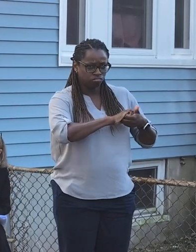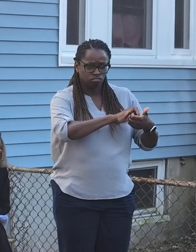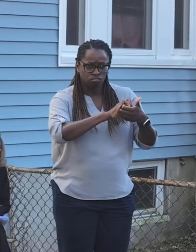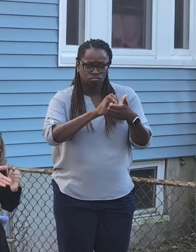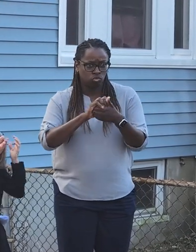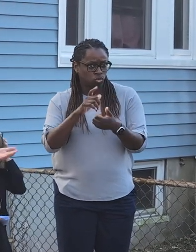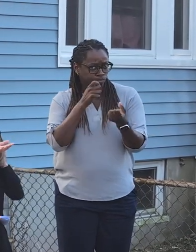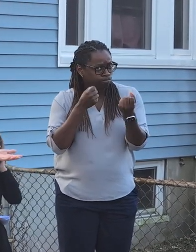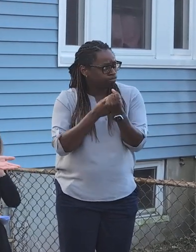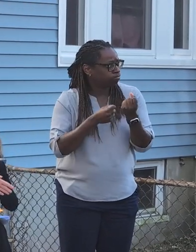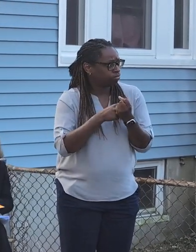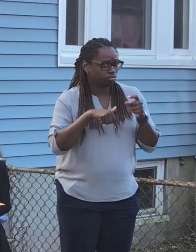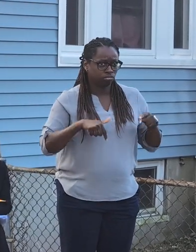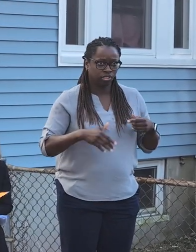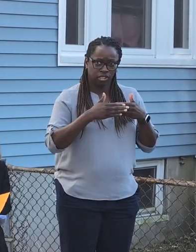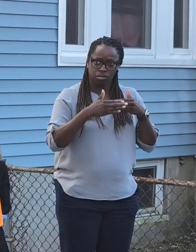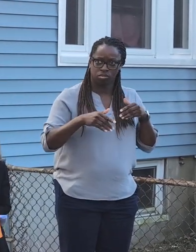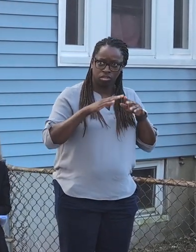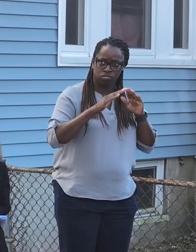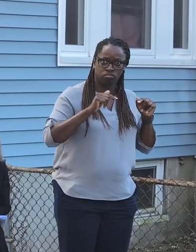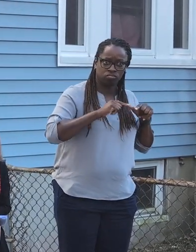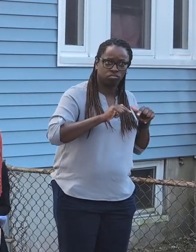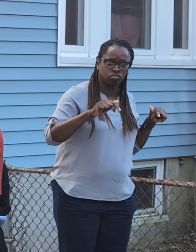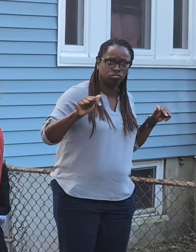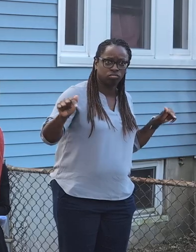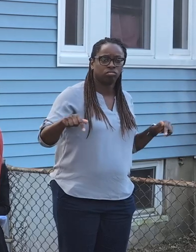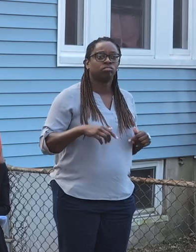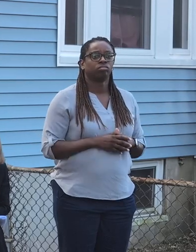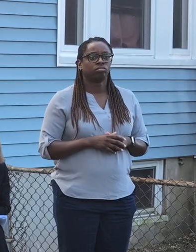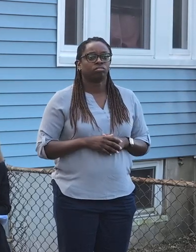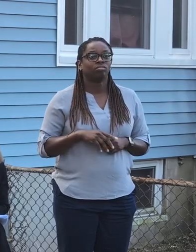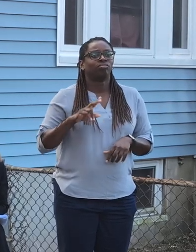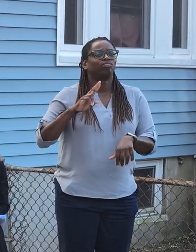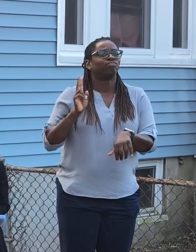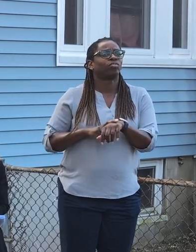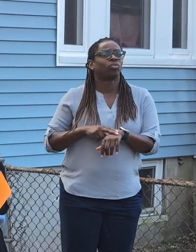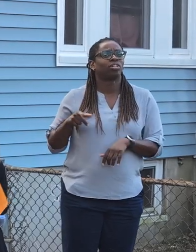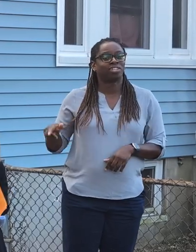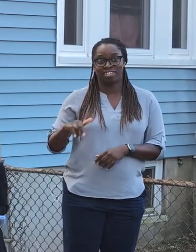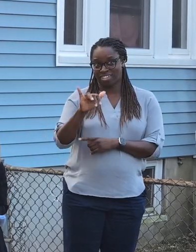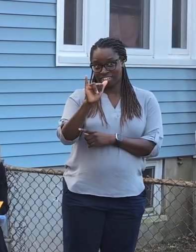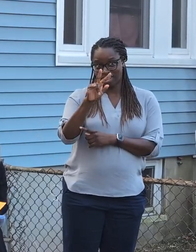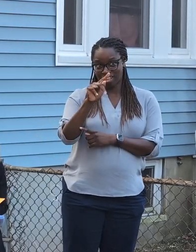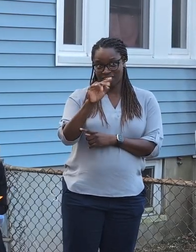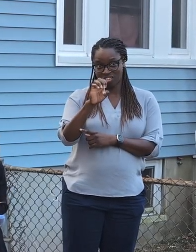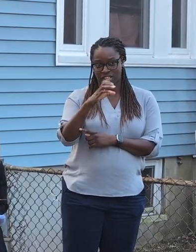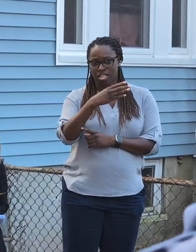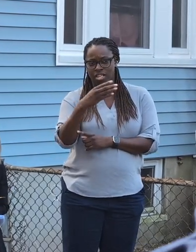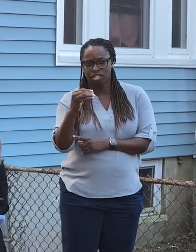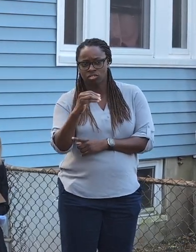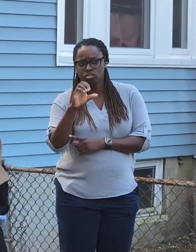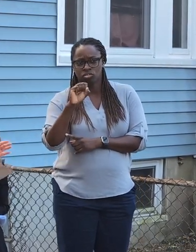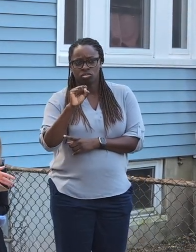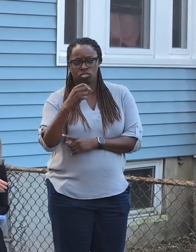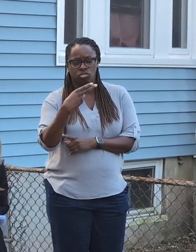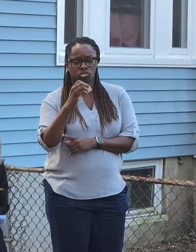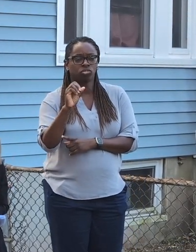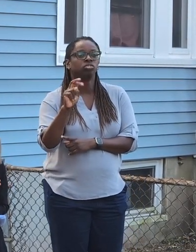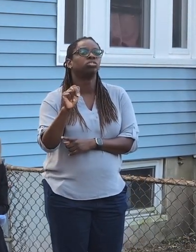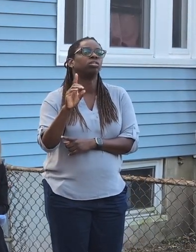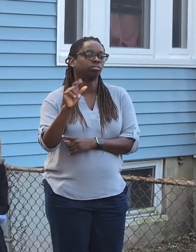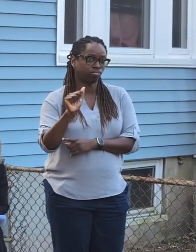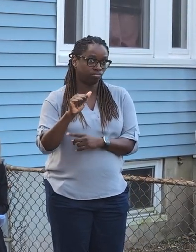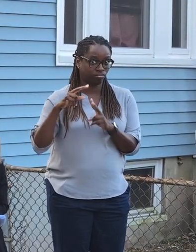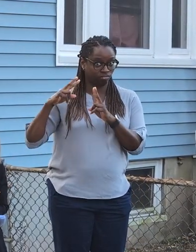that we do to take properties off the speculative market. And of course, Yvette and Shonda, that will speak in just a minute. It's great to be